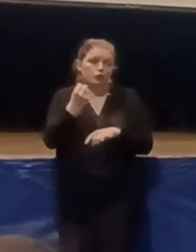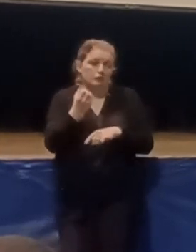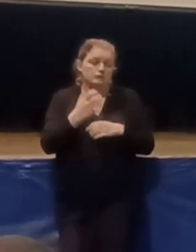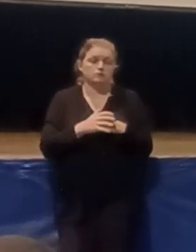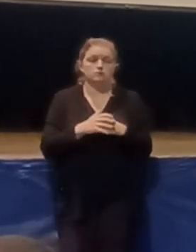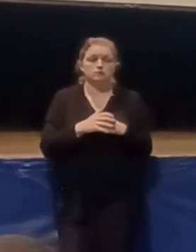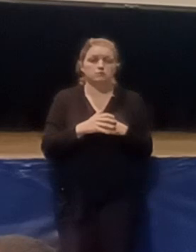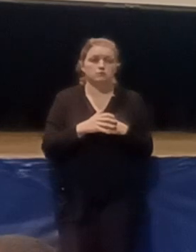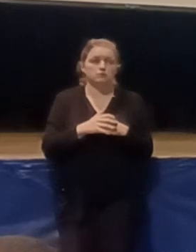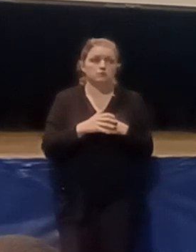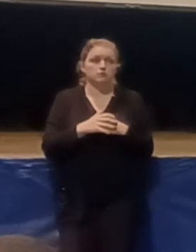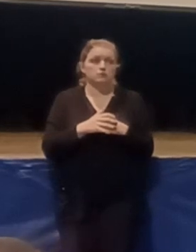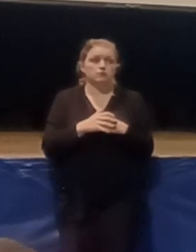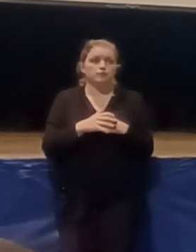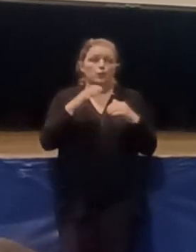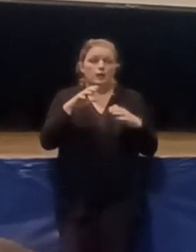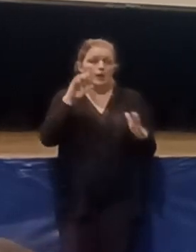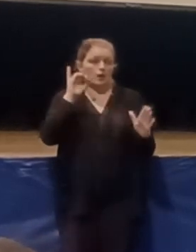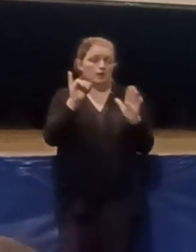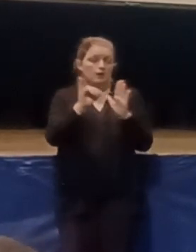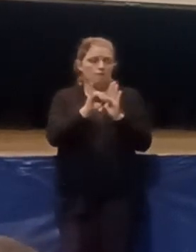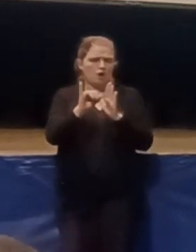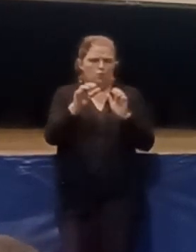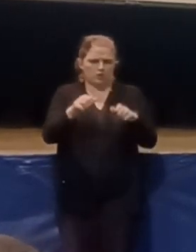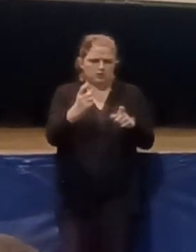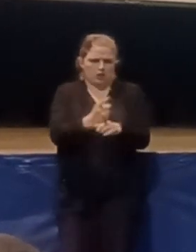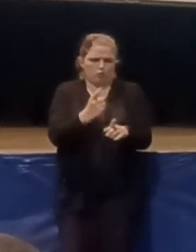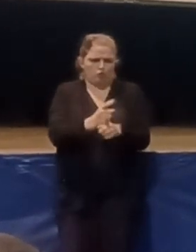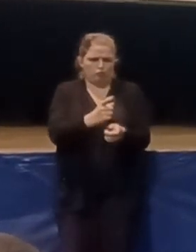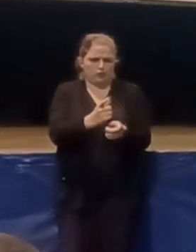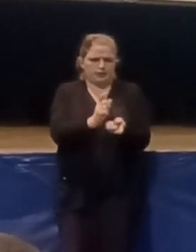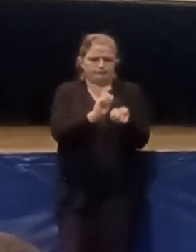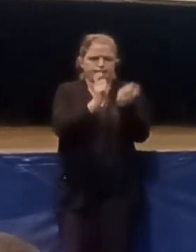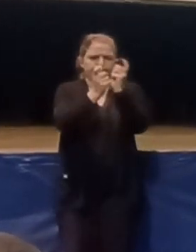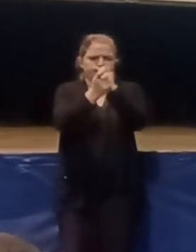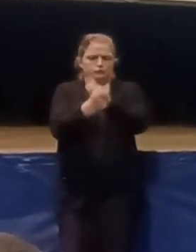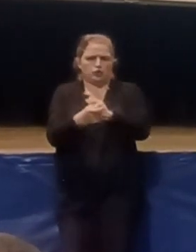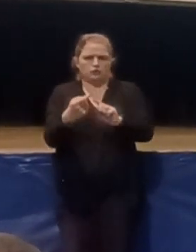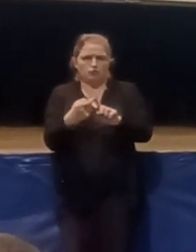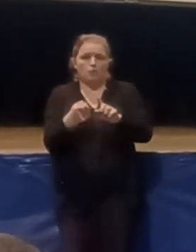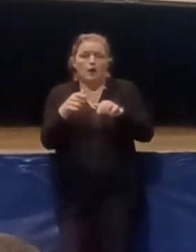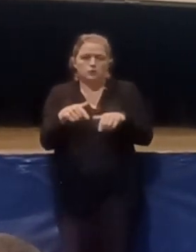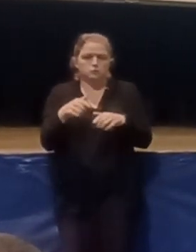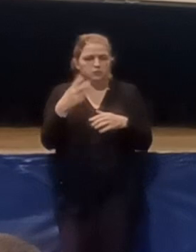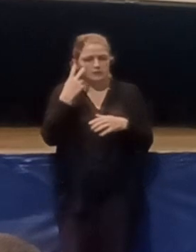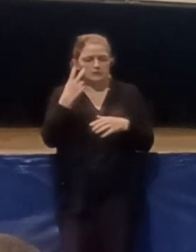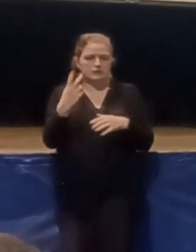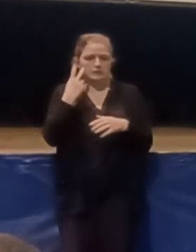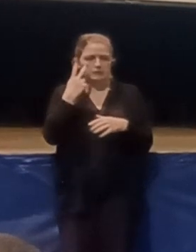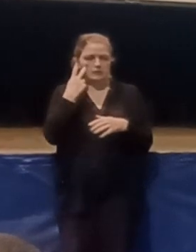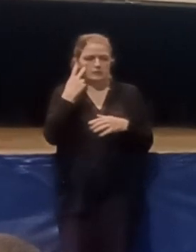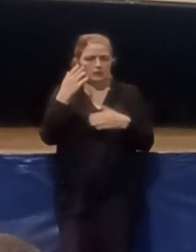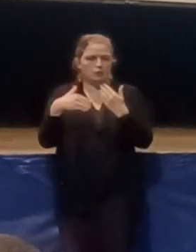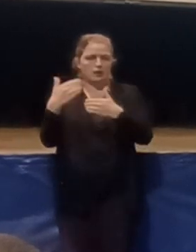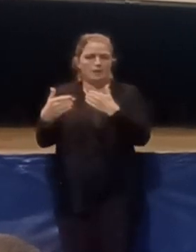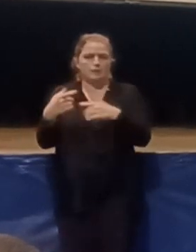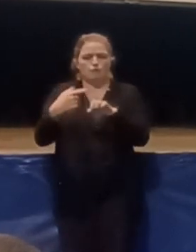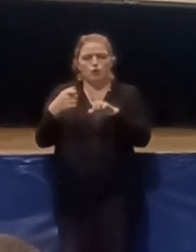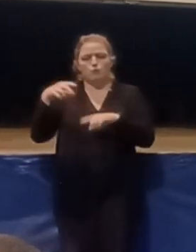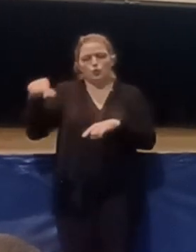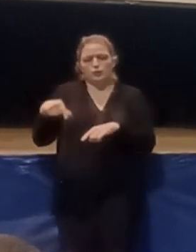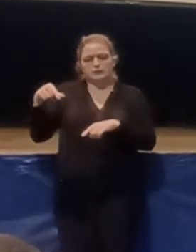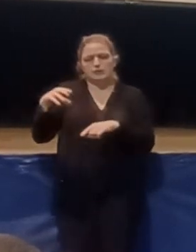can identify what is that appropriate changeover as we roll out the initial fleets from Quincy